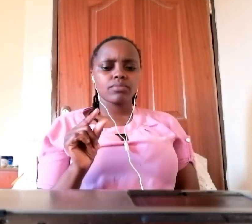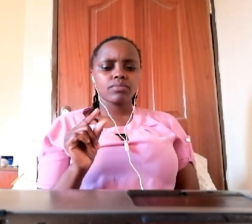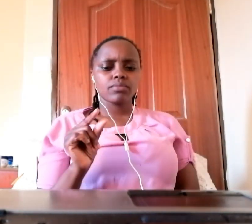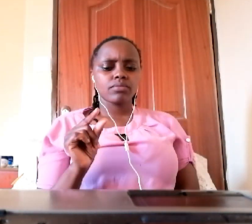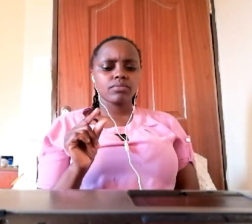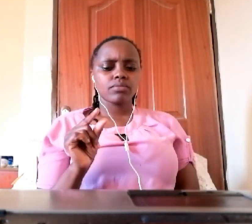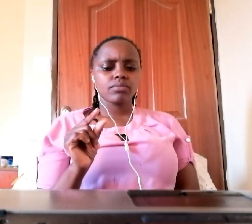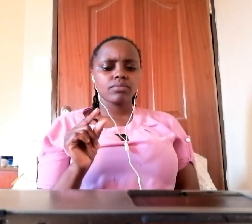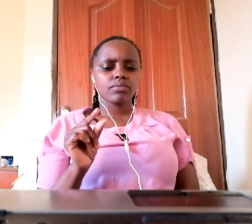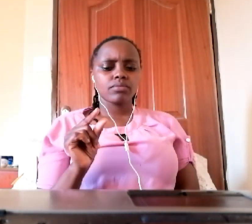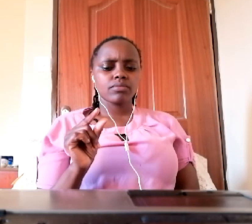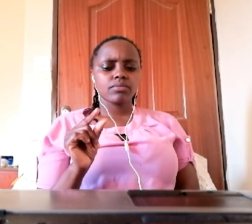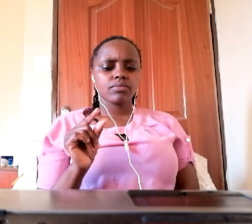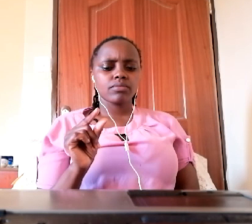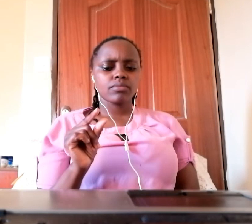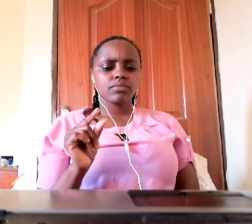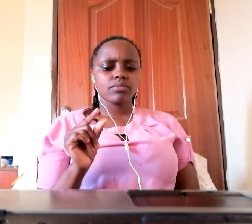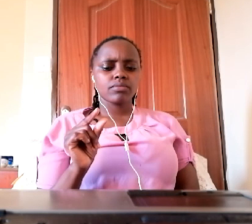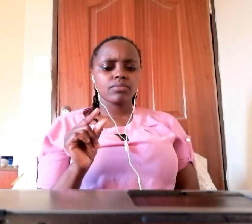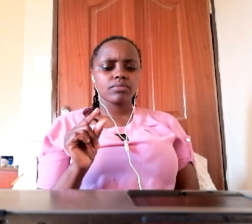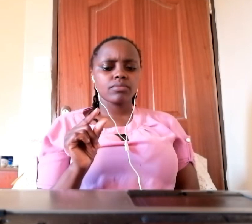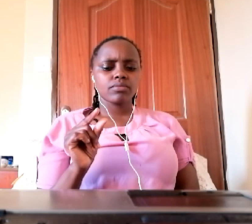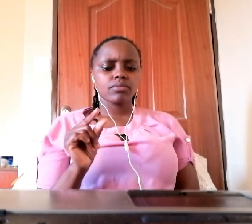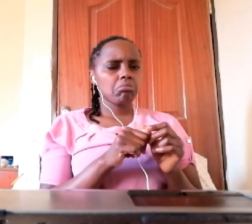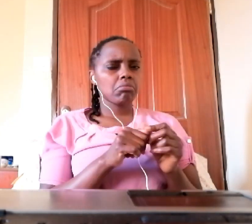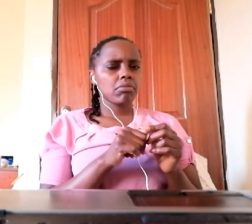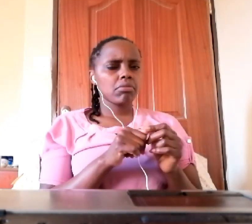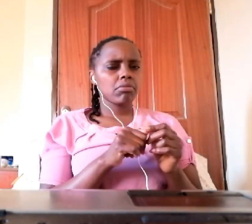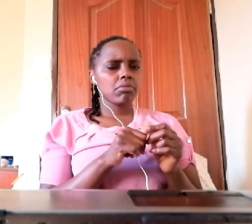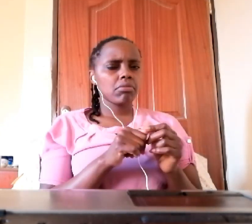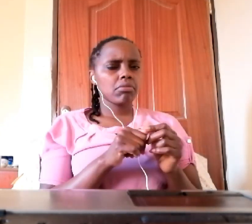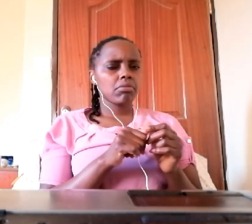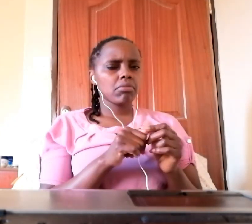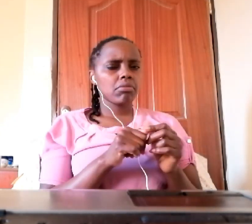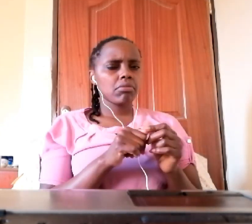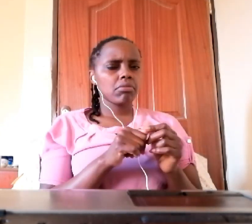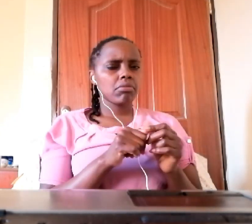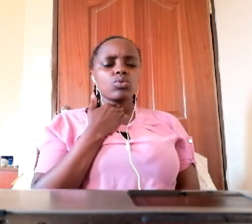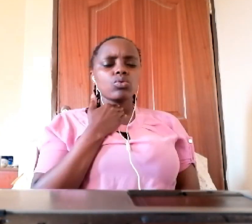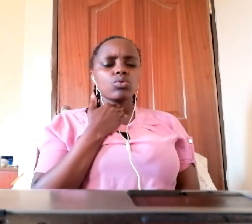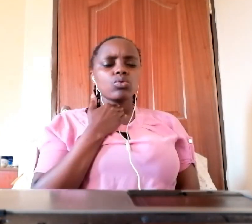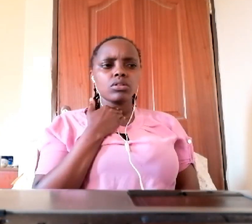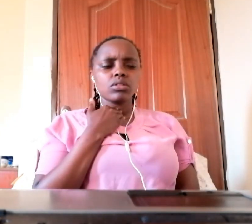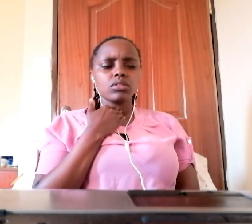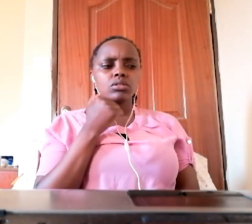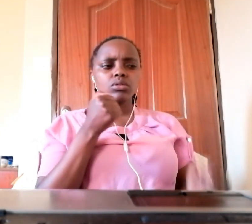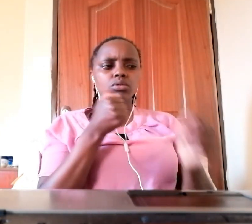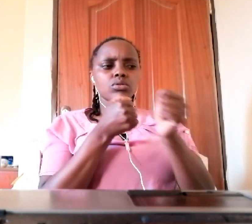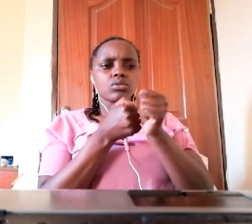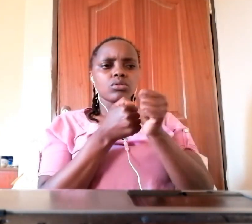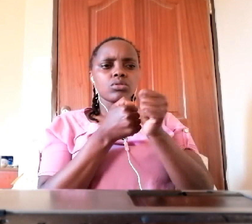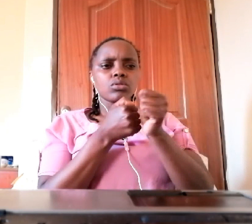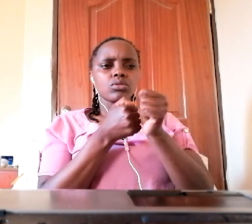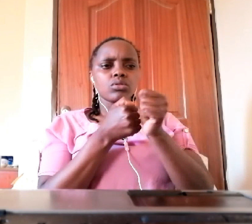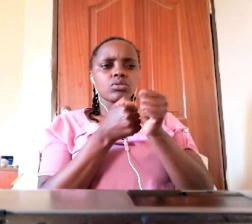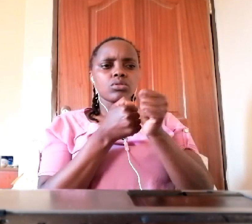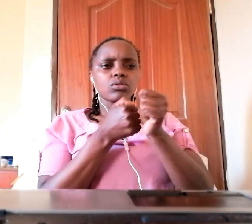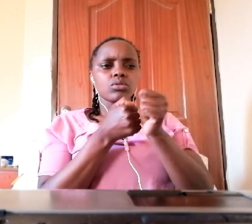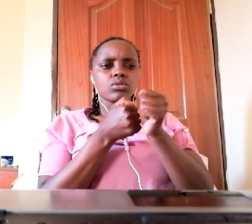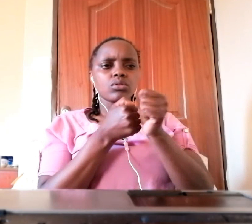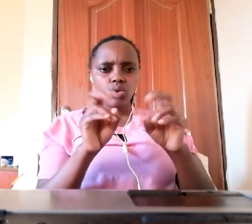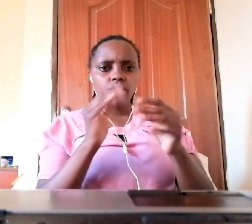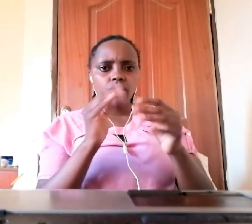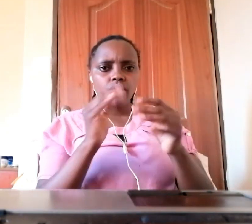are available. But I also want to use this opportunity to flag one issue, is the fact